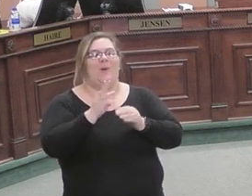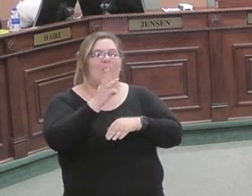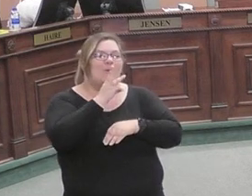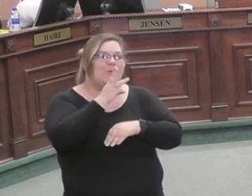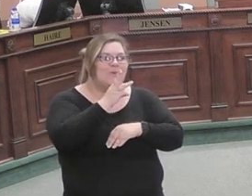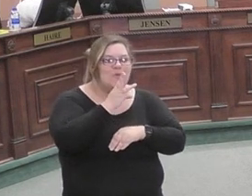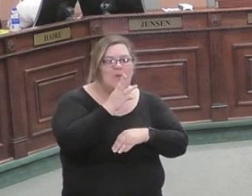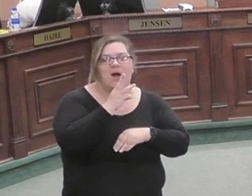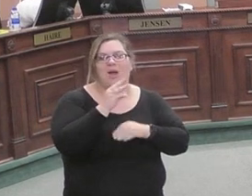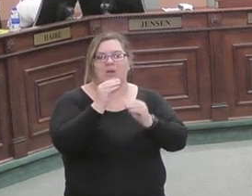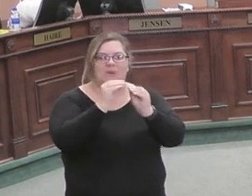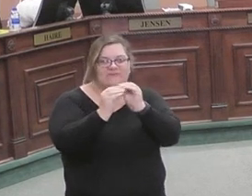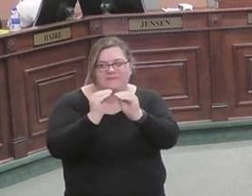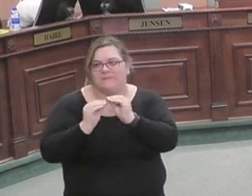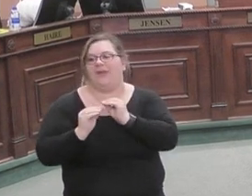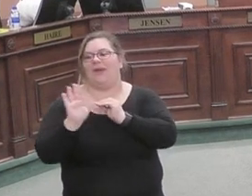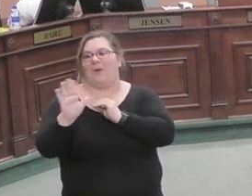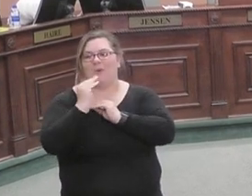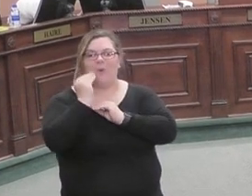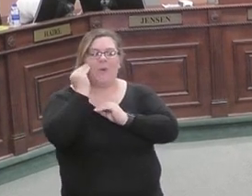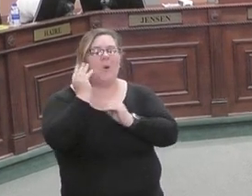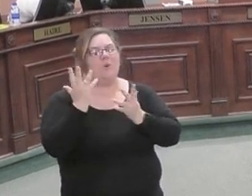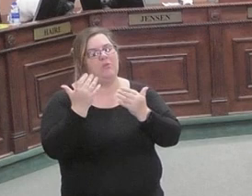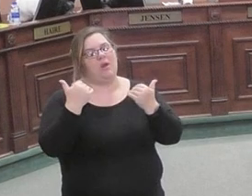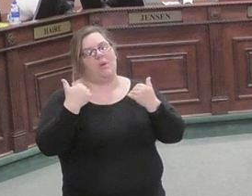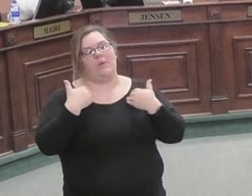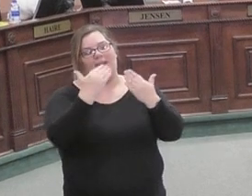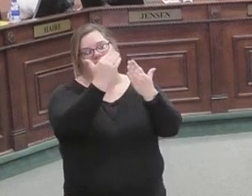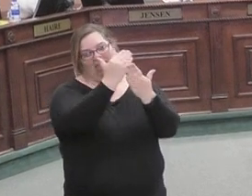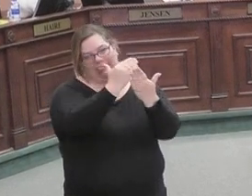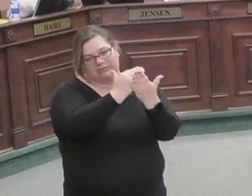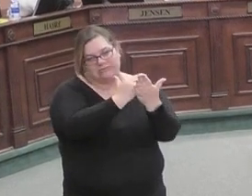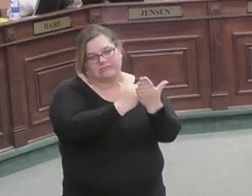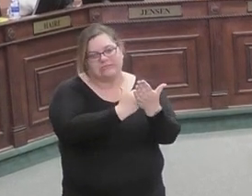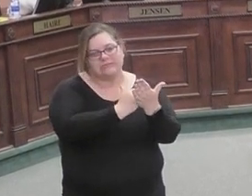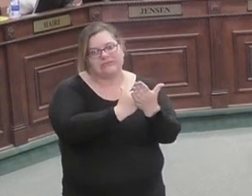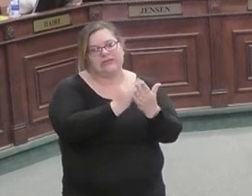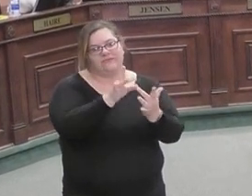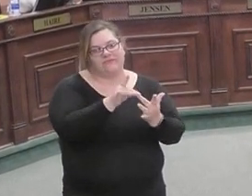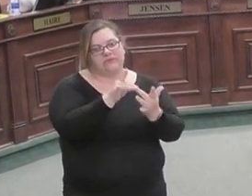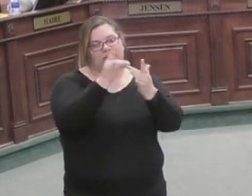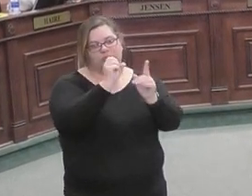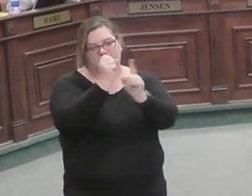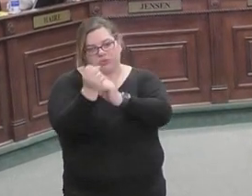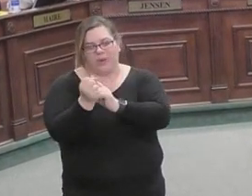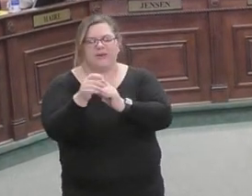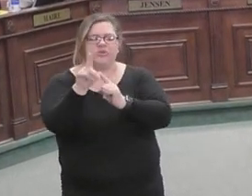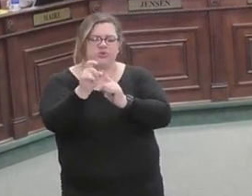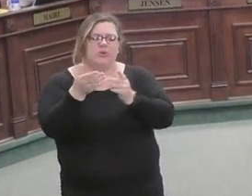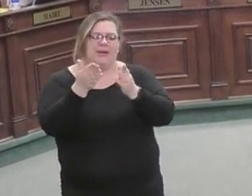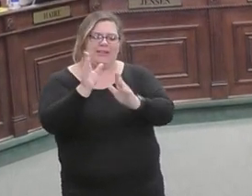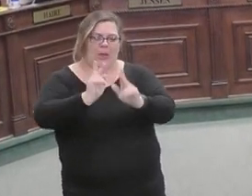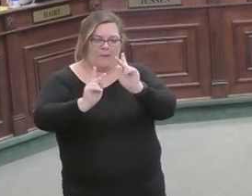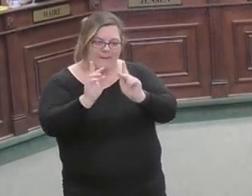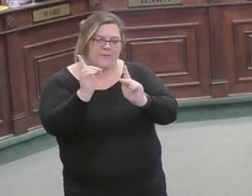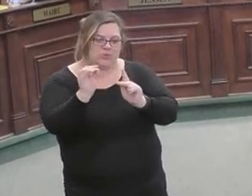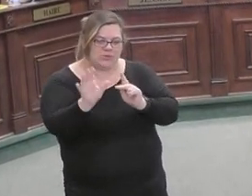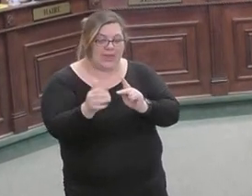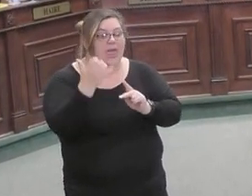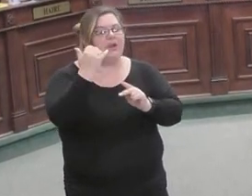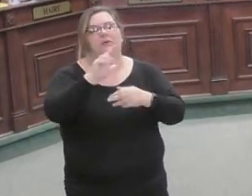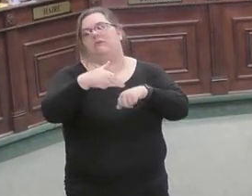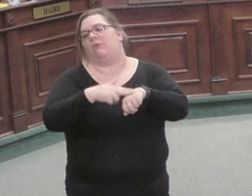pretty detailed list of exclusions that that should allow people to do those things that they need to do. And of course, if you have any type of medical